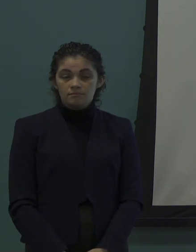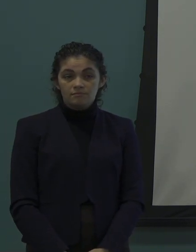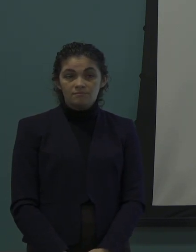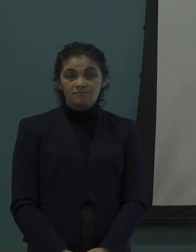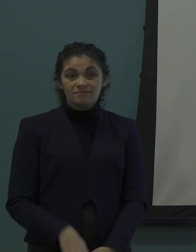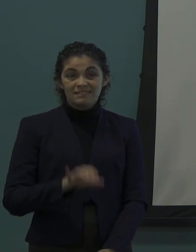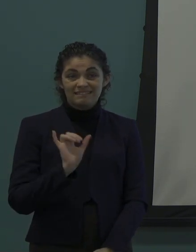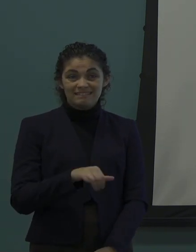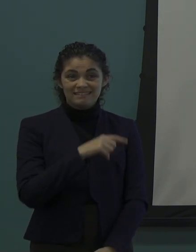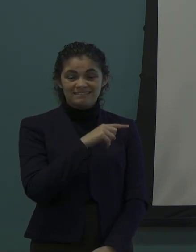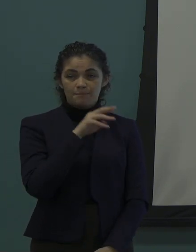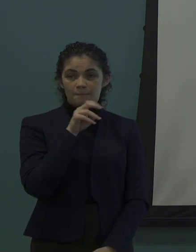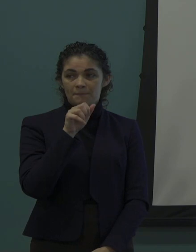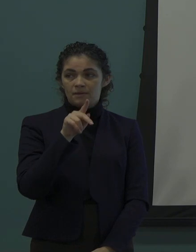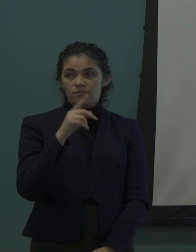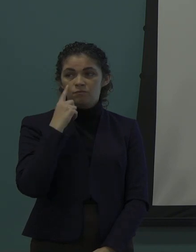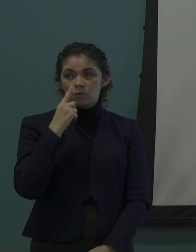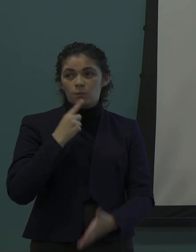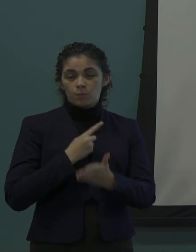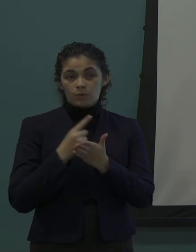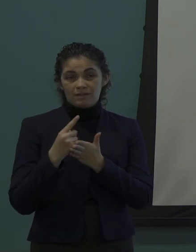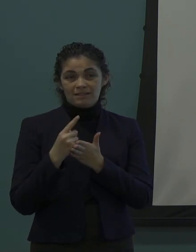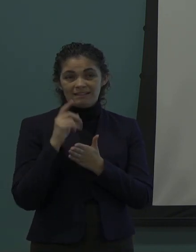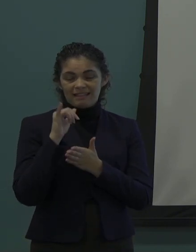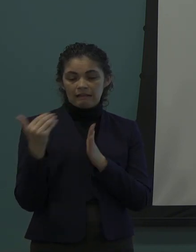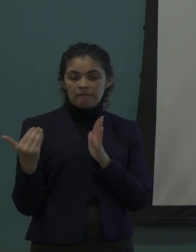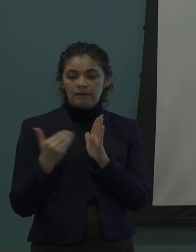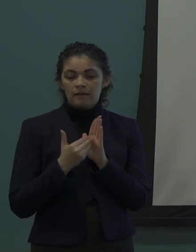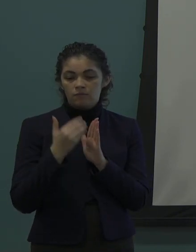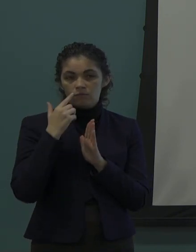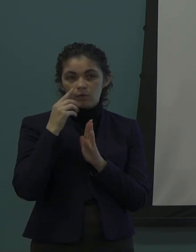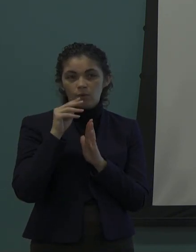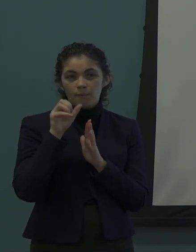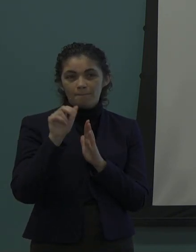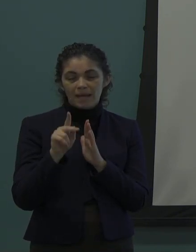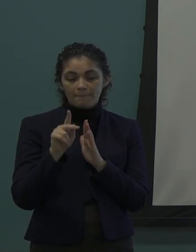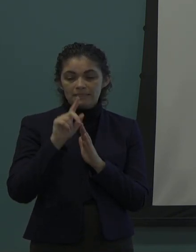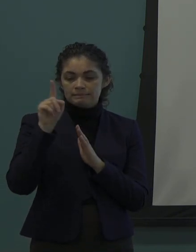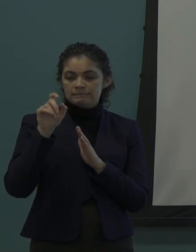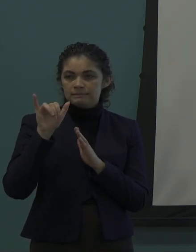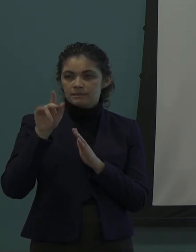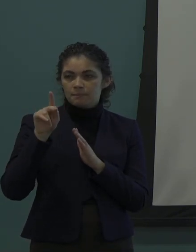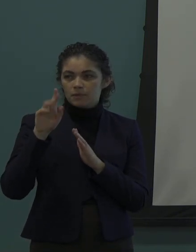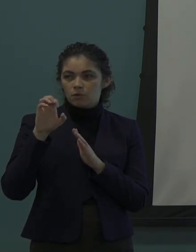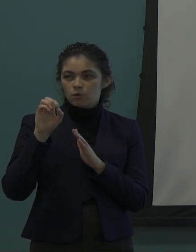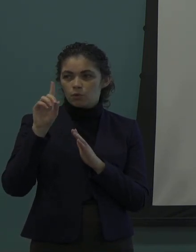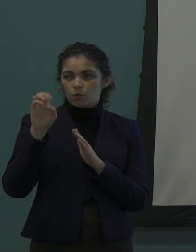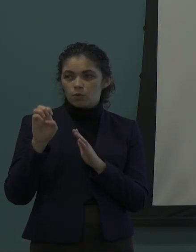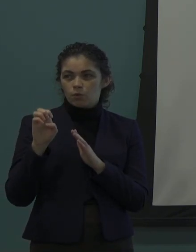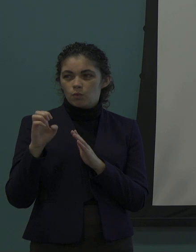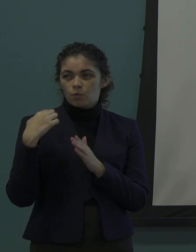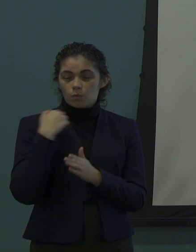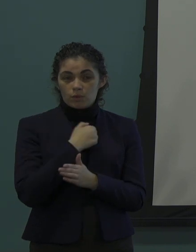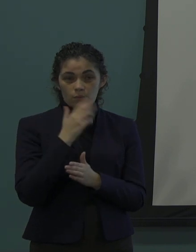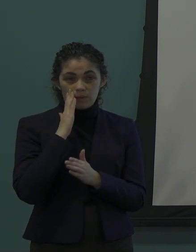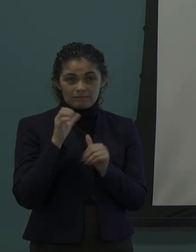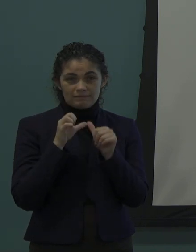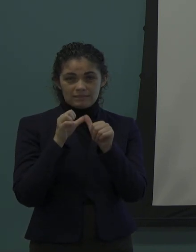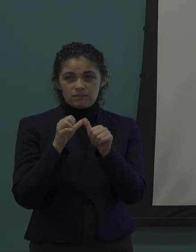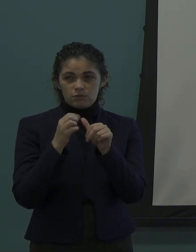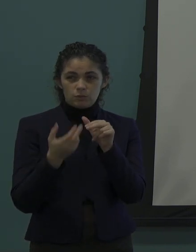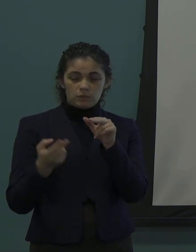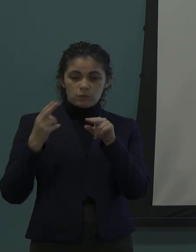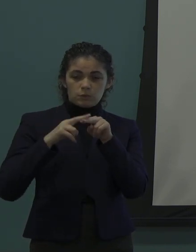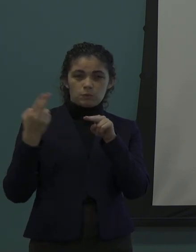This is our map for this week. This again is a map by zip code. And so we will continue to update